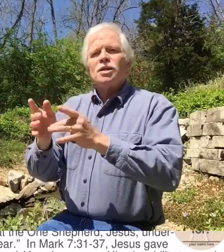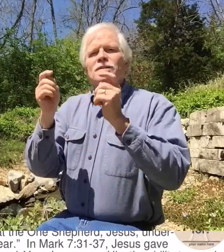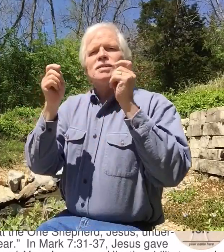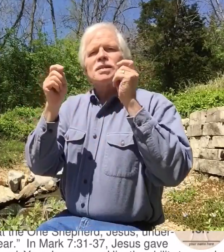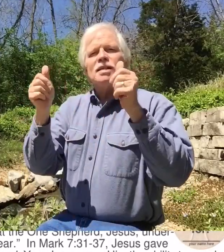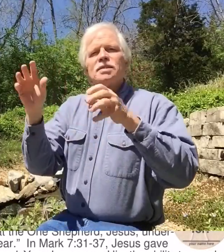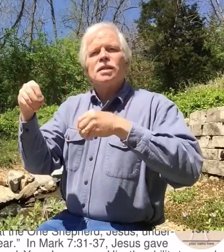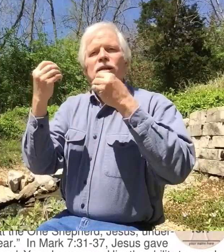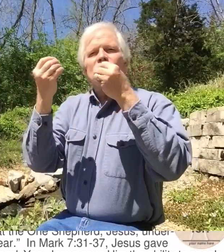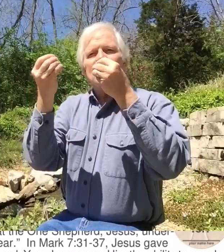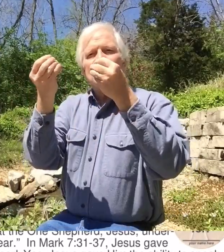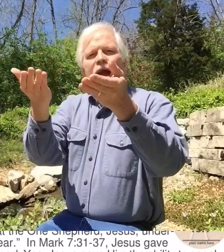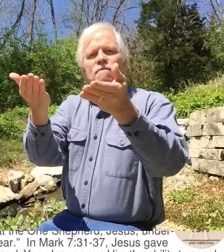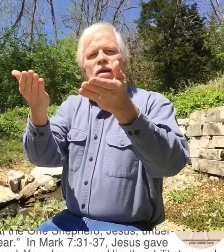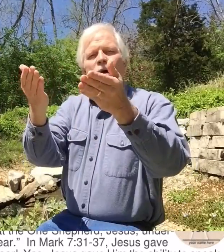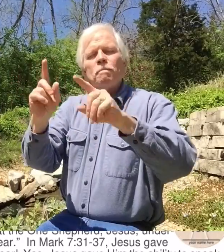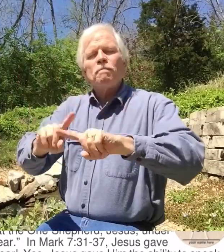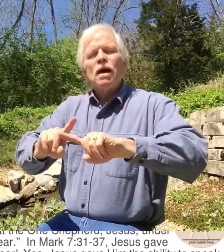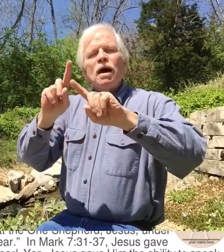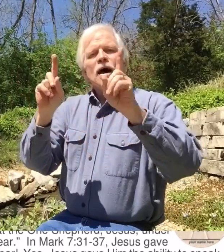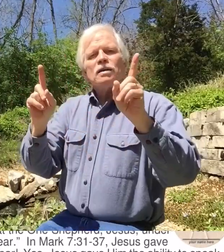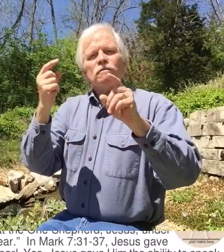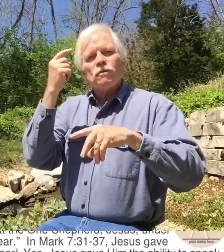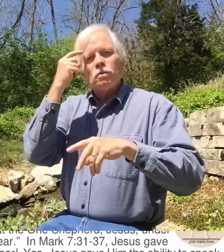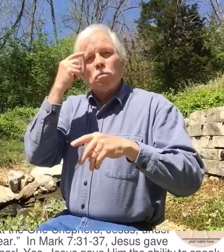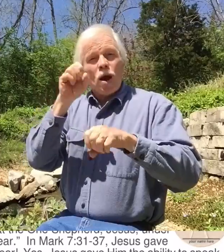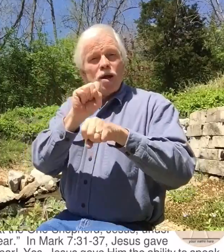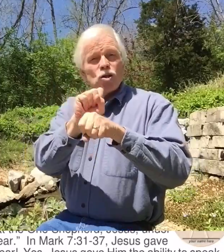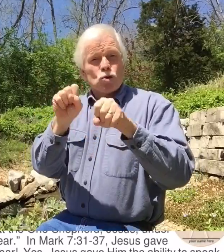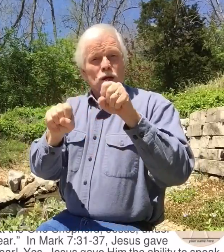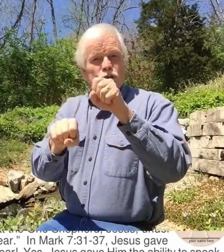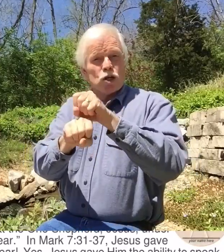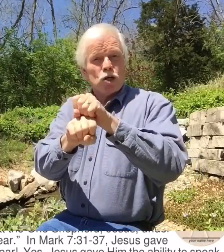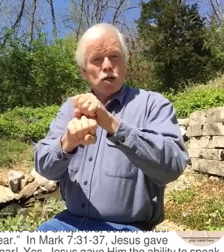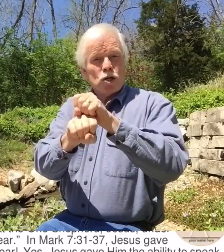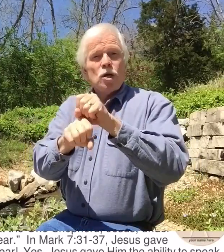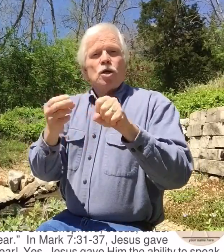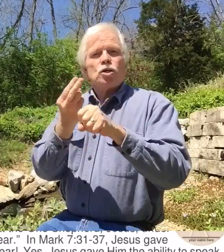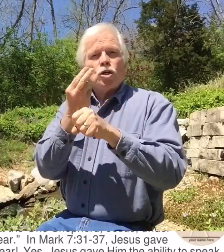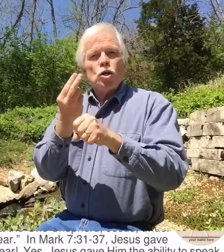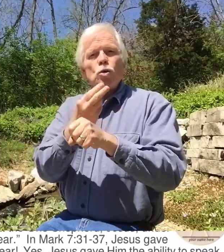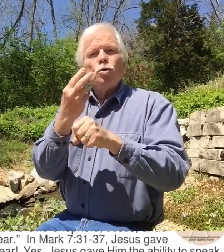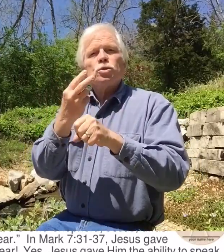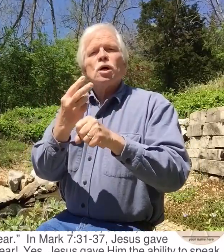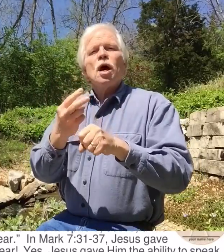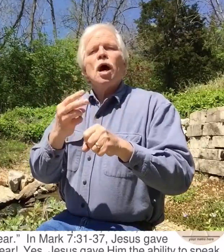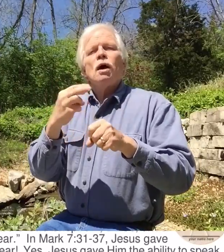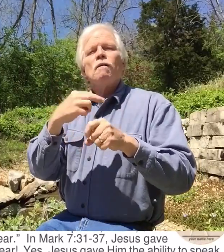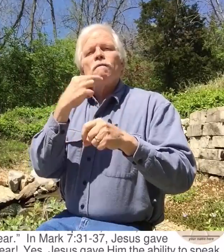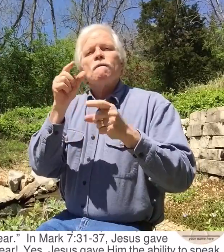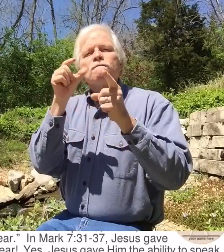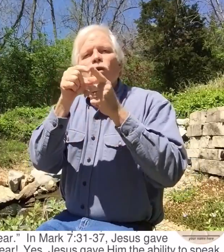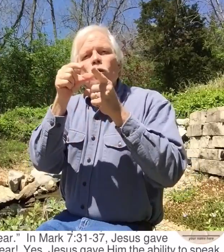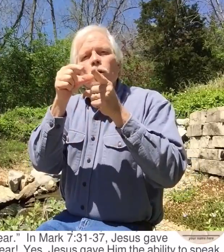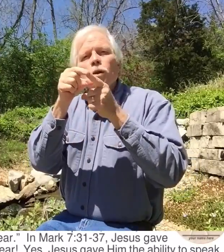Jesus instantly gave him a different brain structure to use a verbal